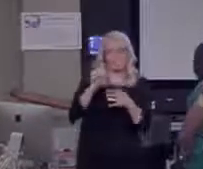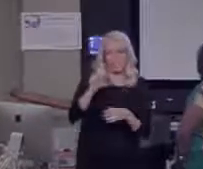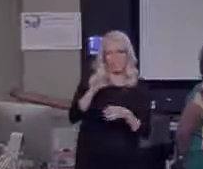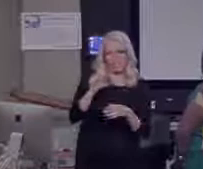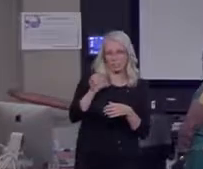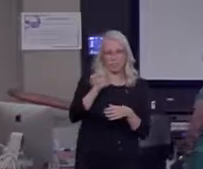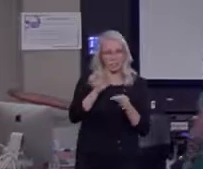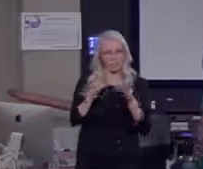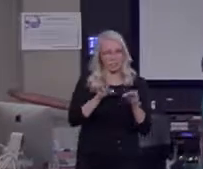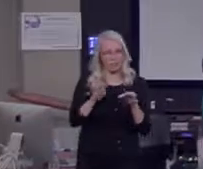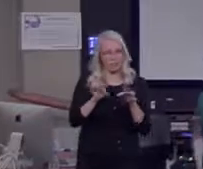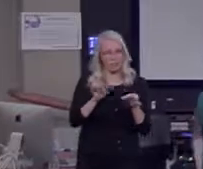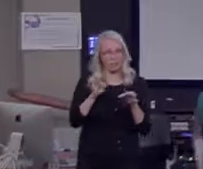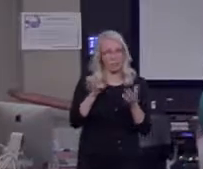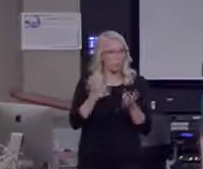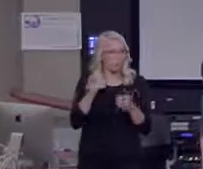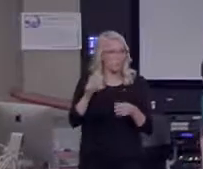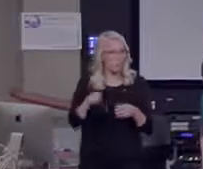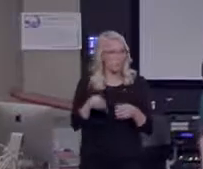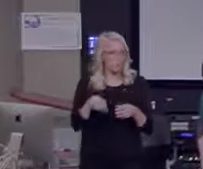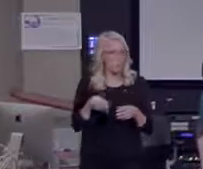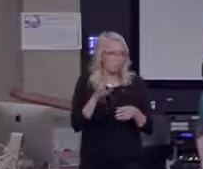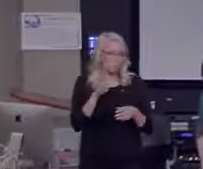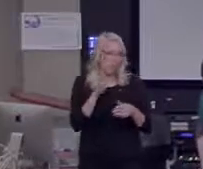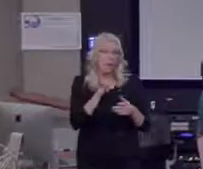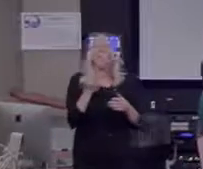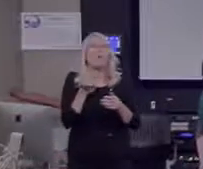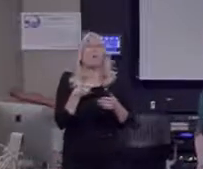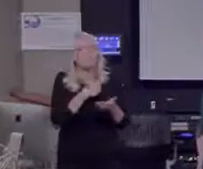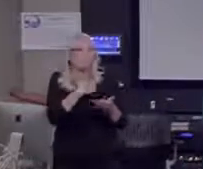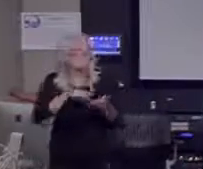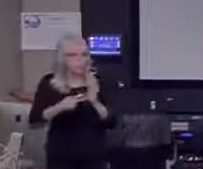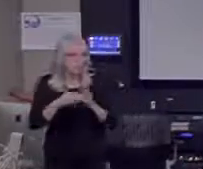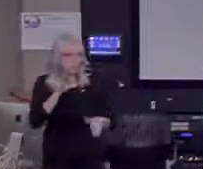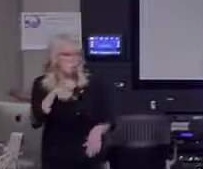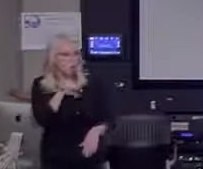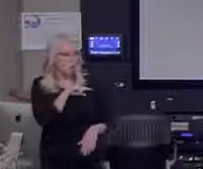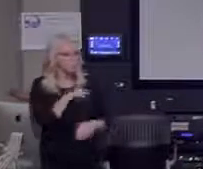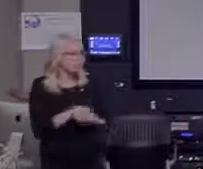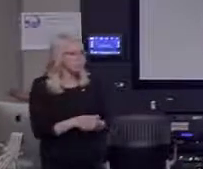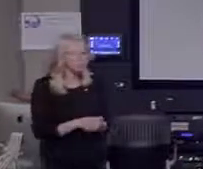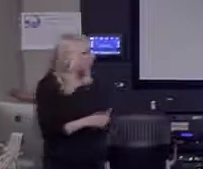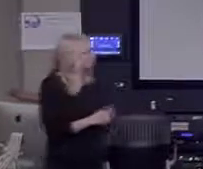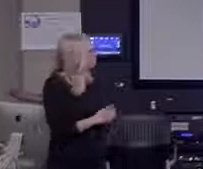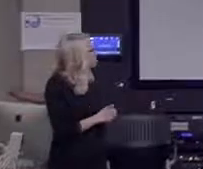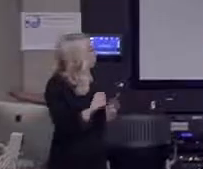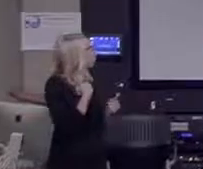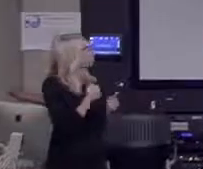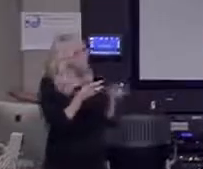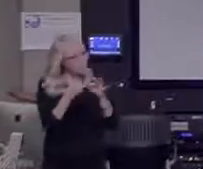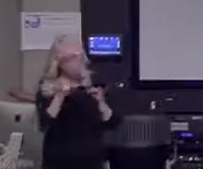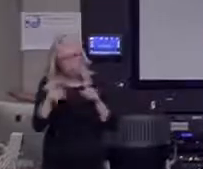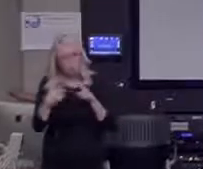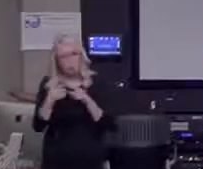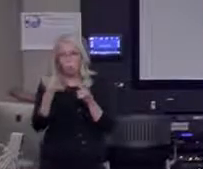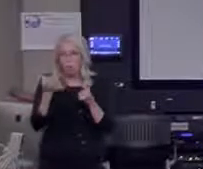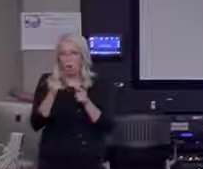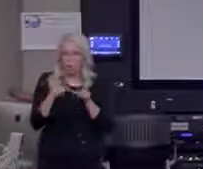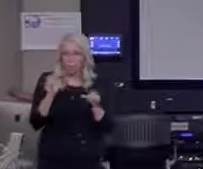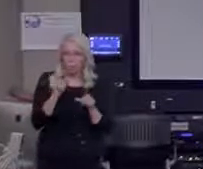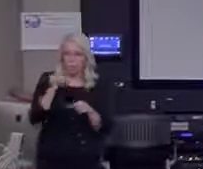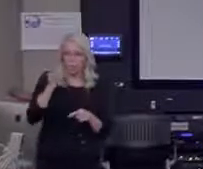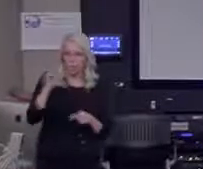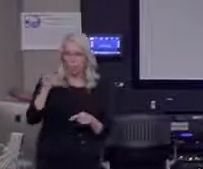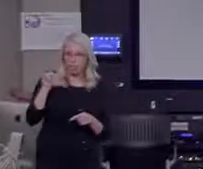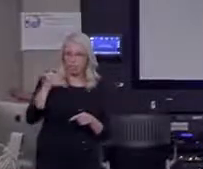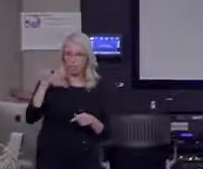that defines what we mean by quality. So we've told you a little bit about the language and literacy stuff that